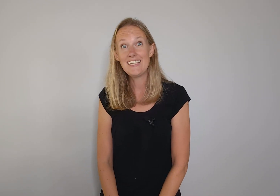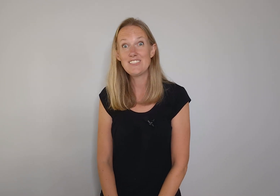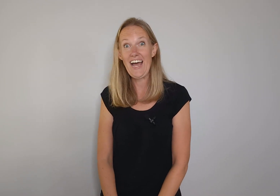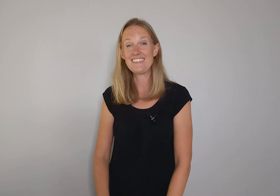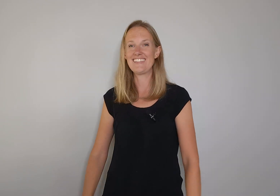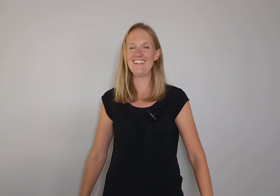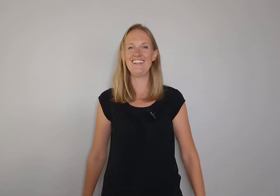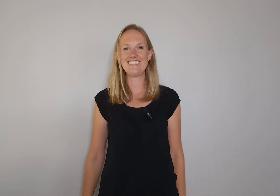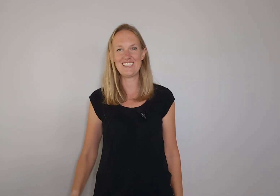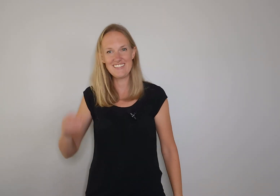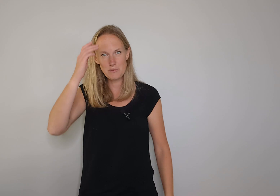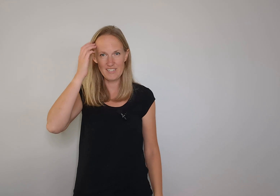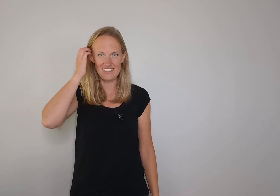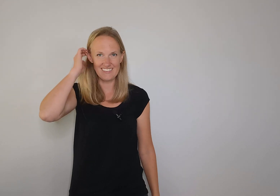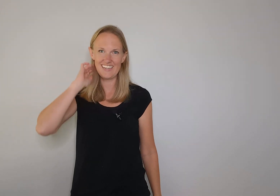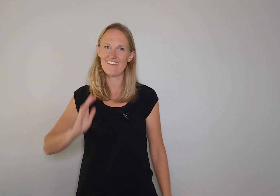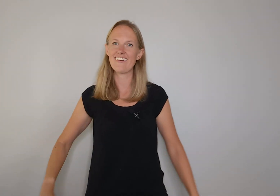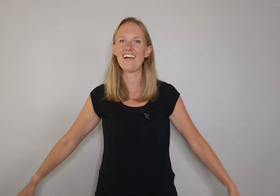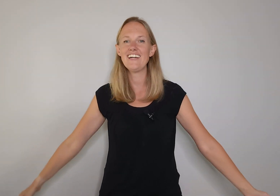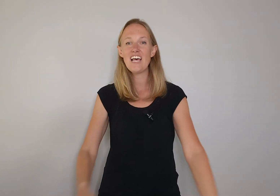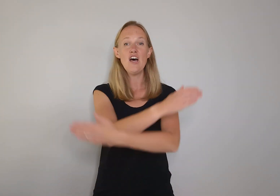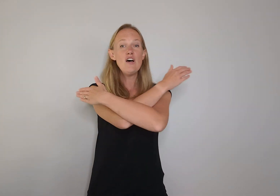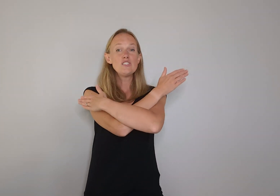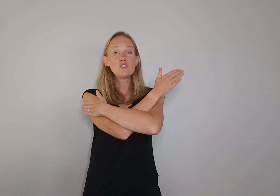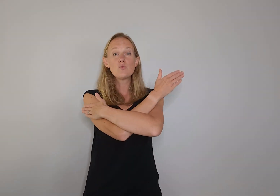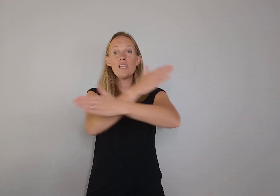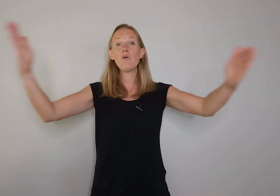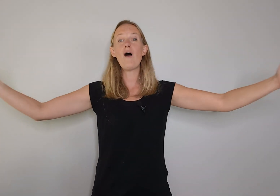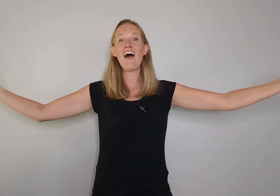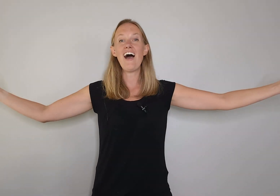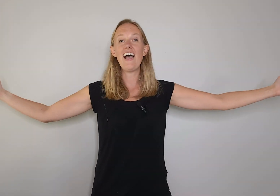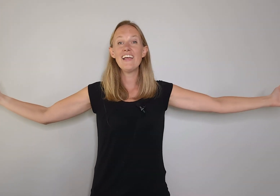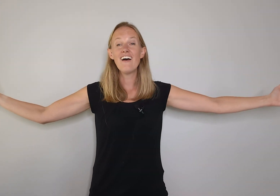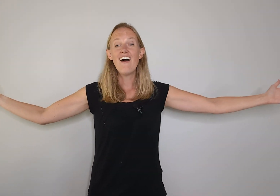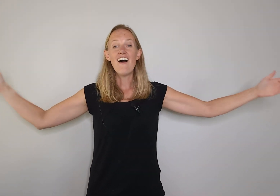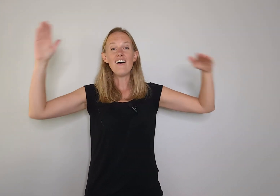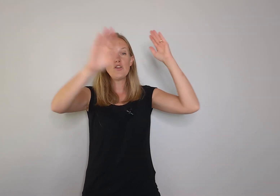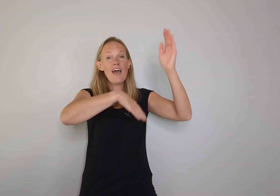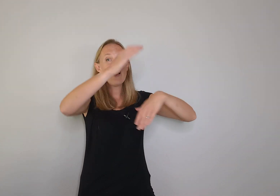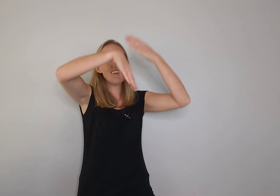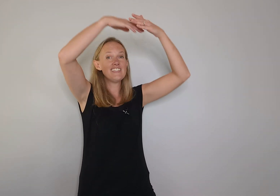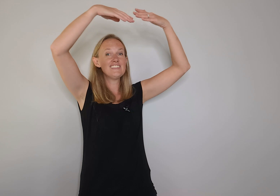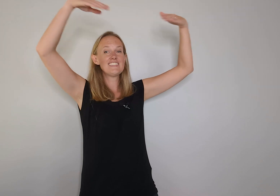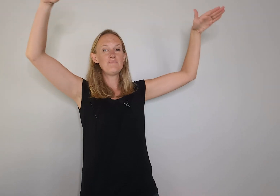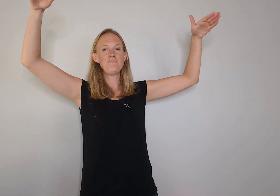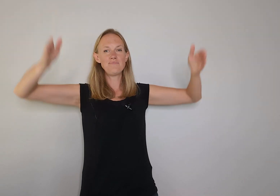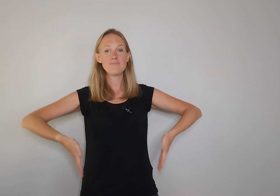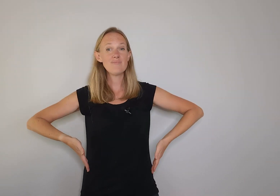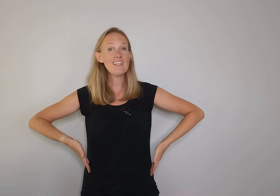It's fast. Let's try this bridge all together, okay, guys? Swing wide, all you heavens.